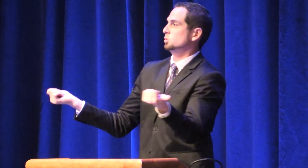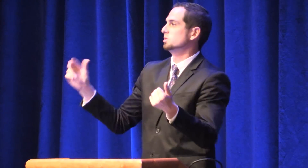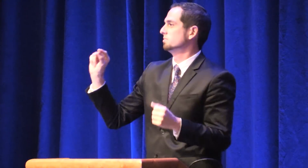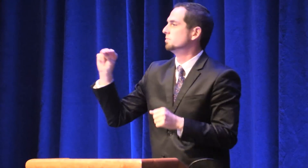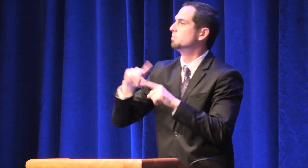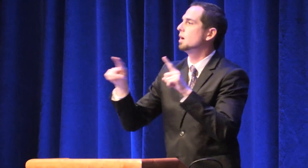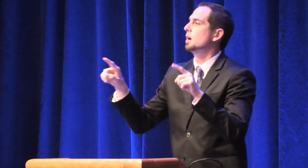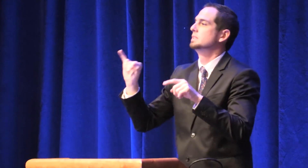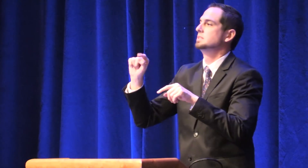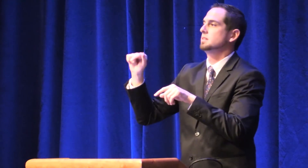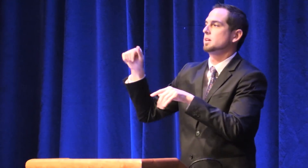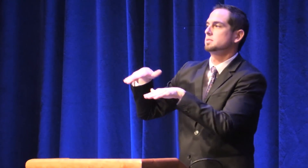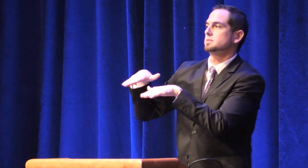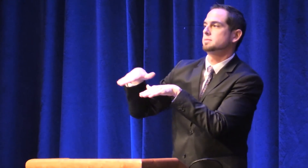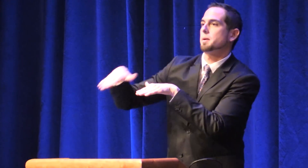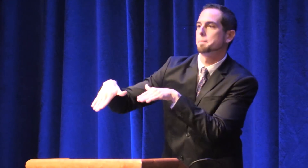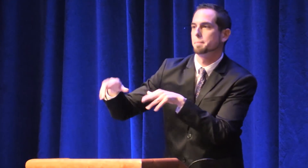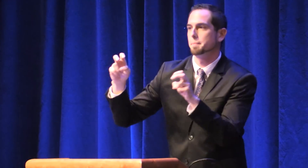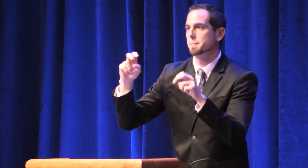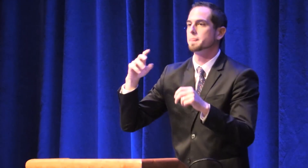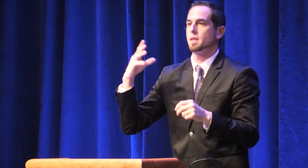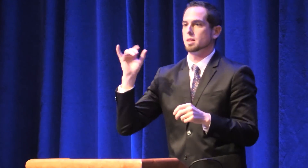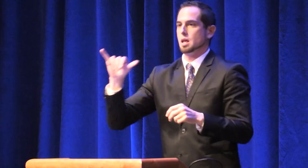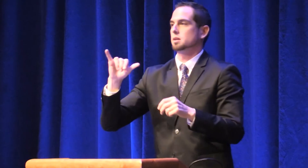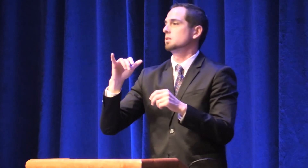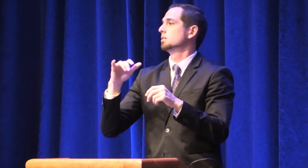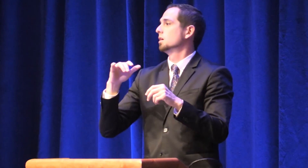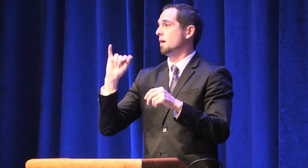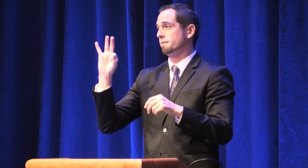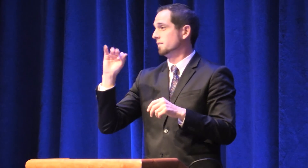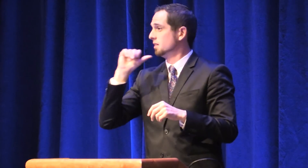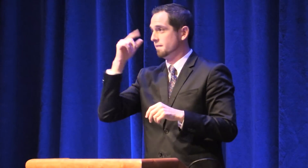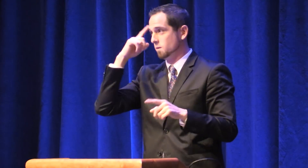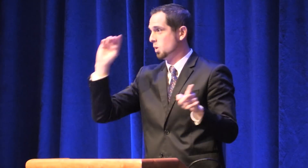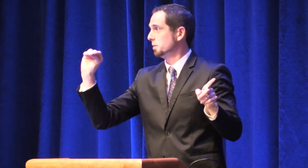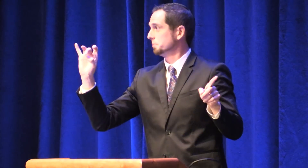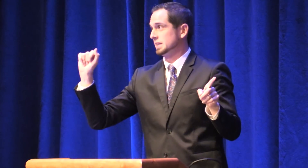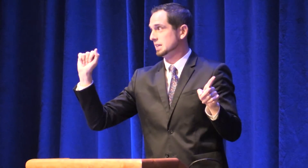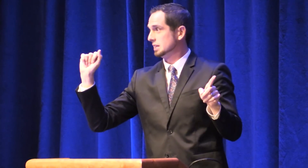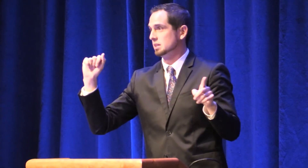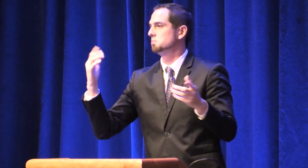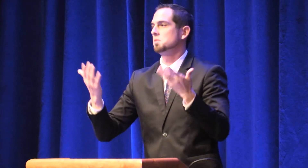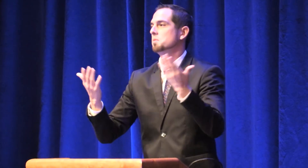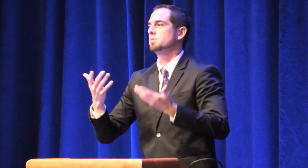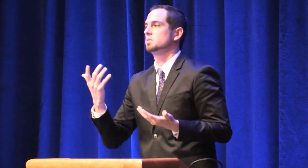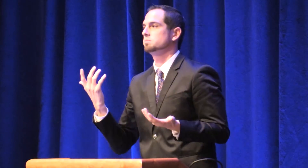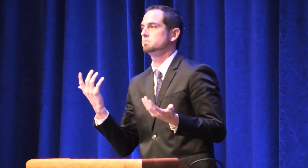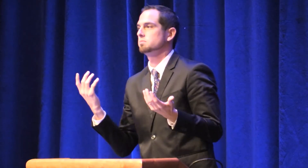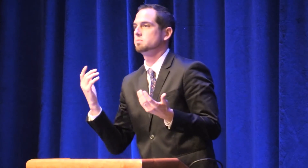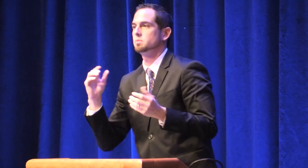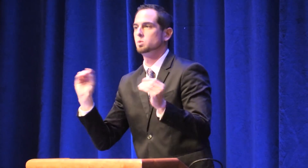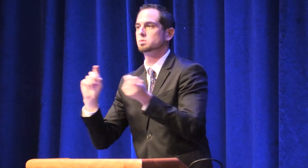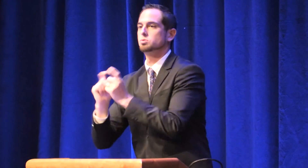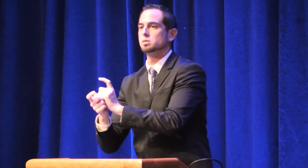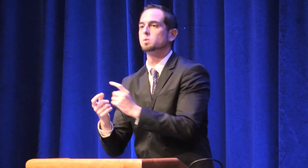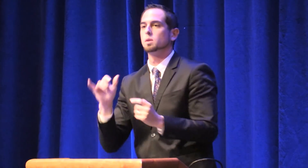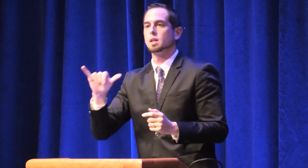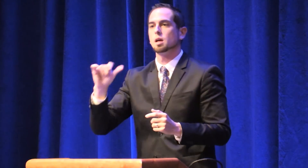various places across the country, and while they are far from perfect or an ideal solution, it shows that steps are being